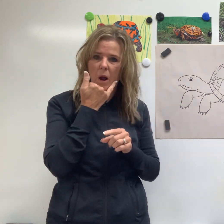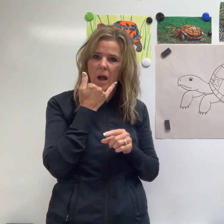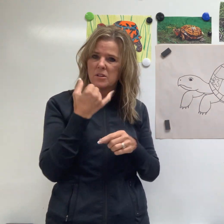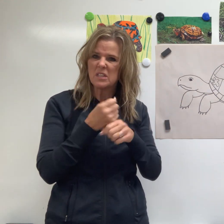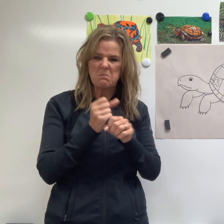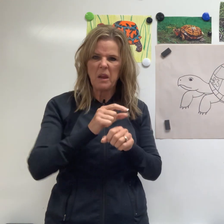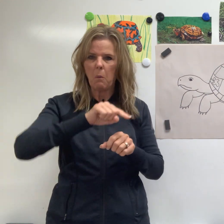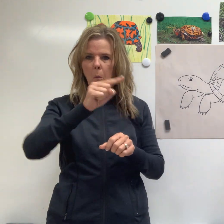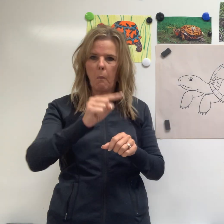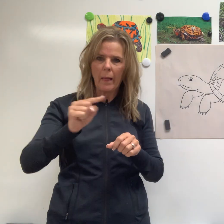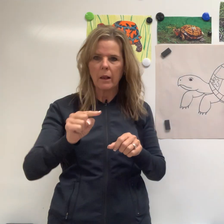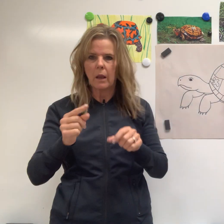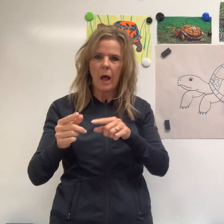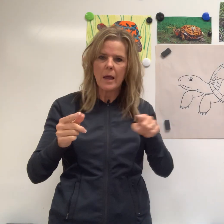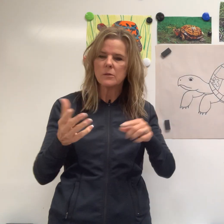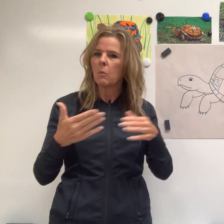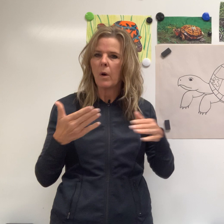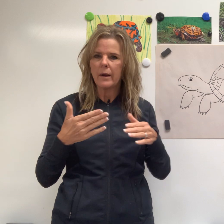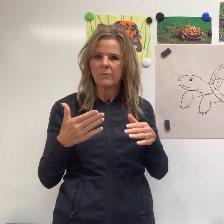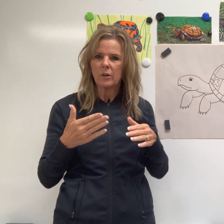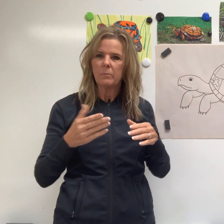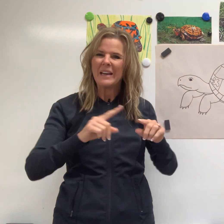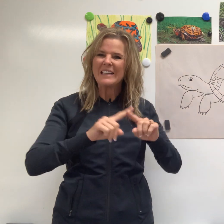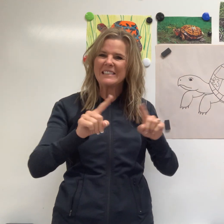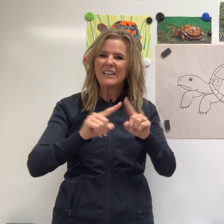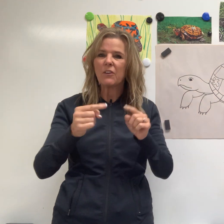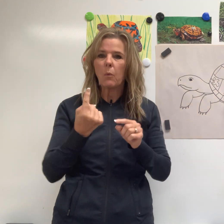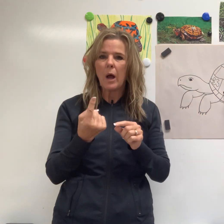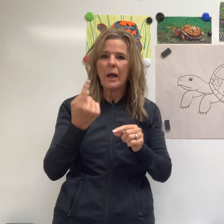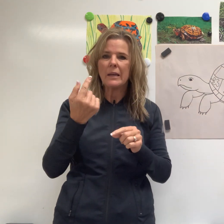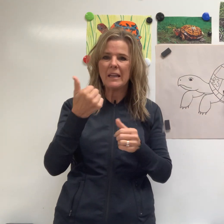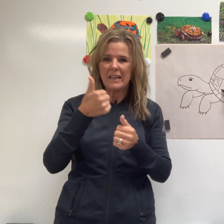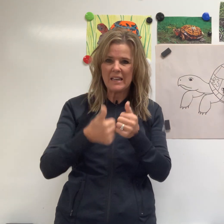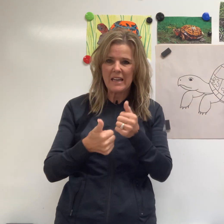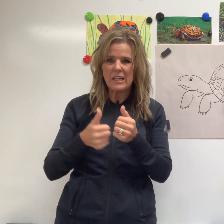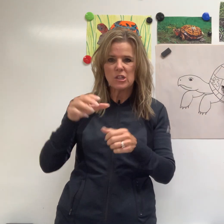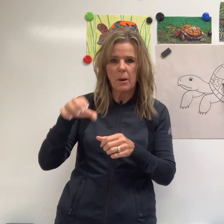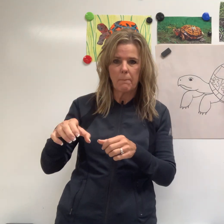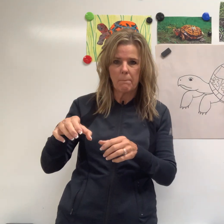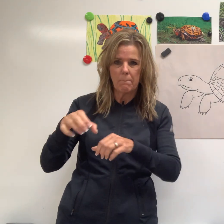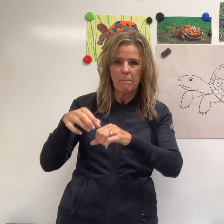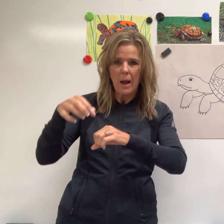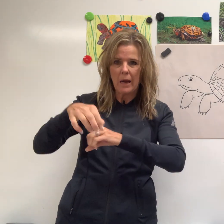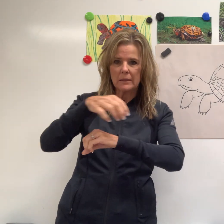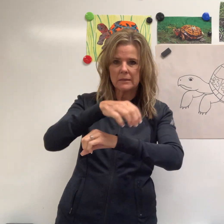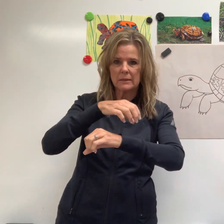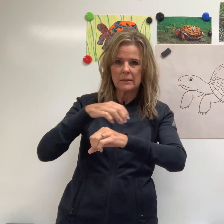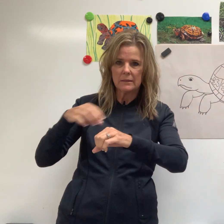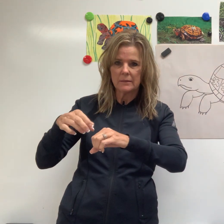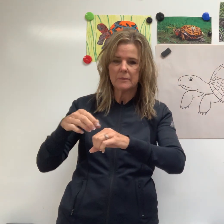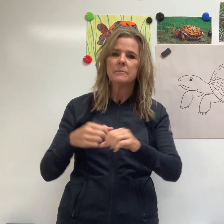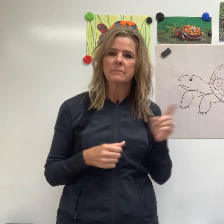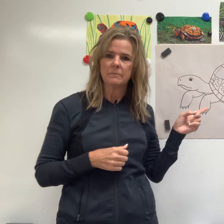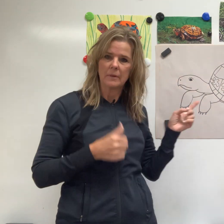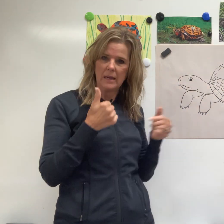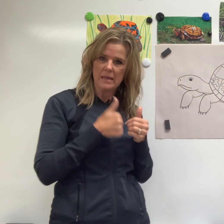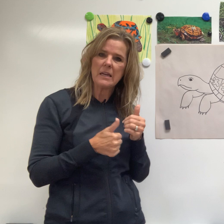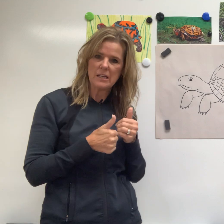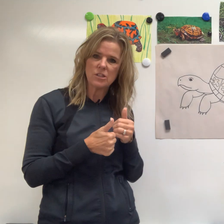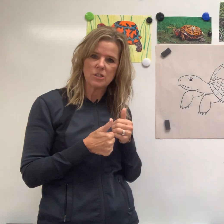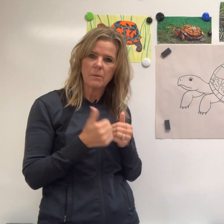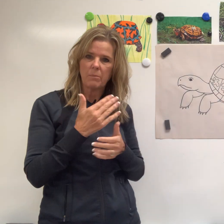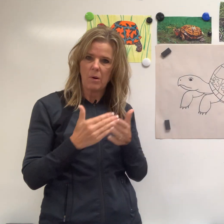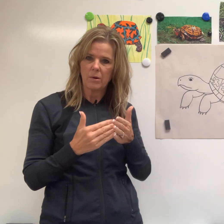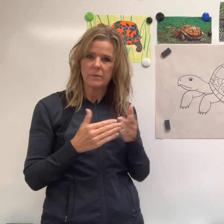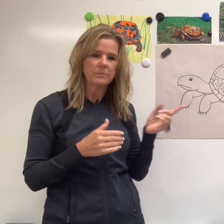make wiggle lines and make a different one for your box turtle in each and